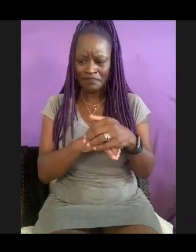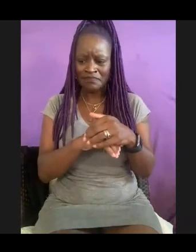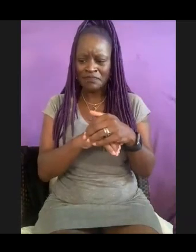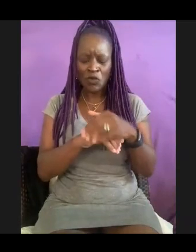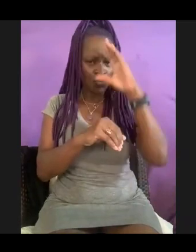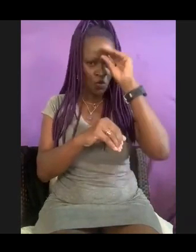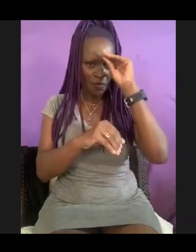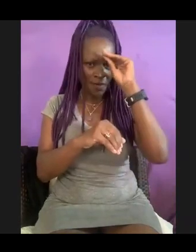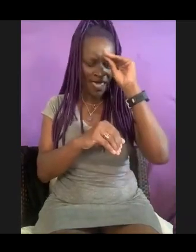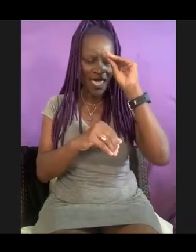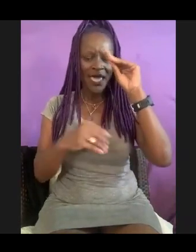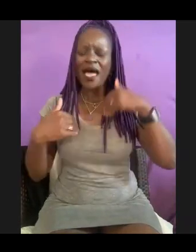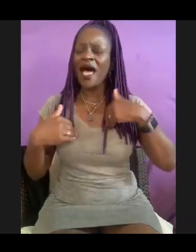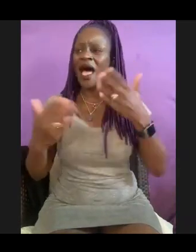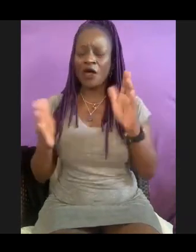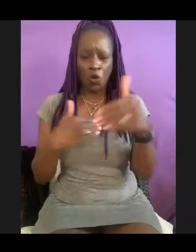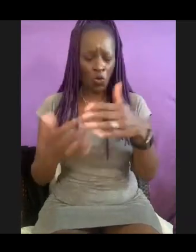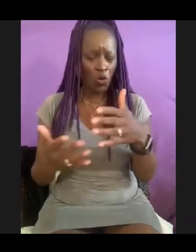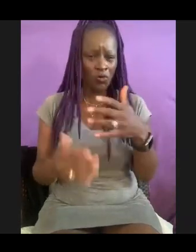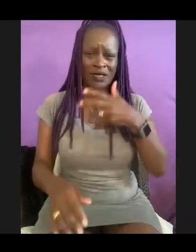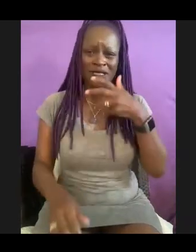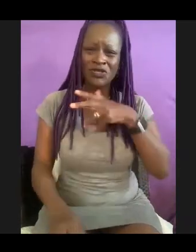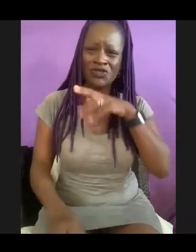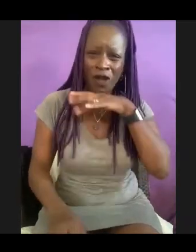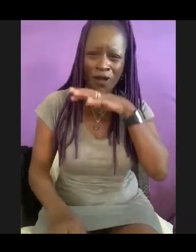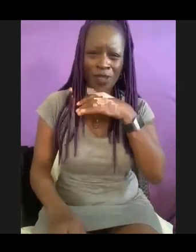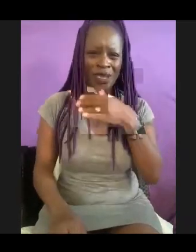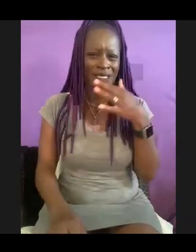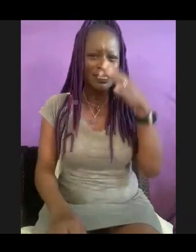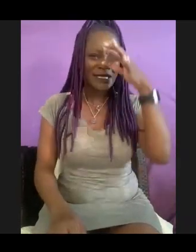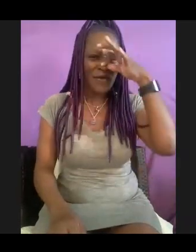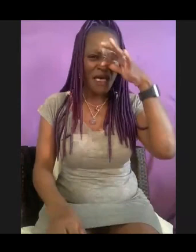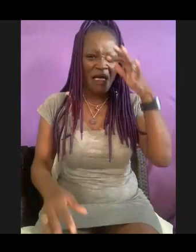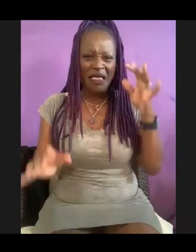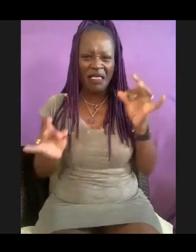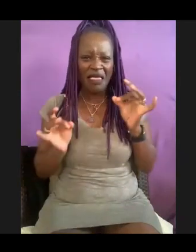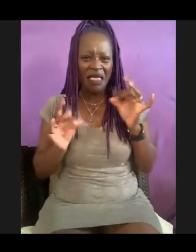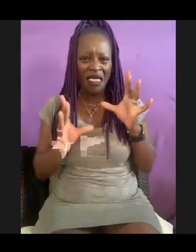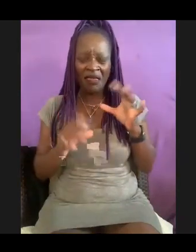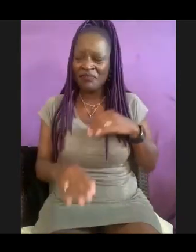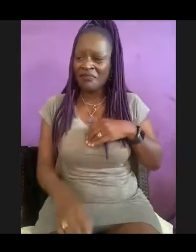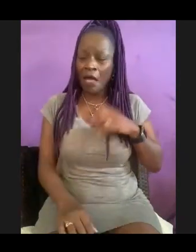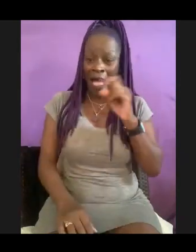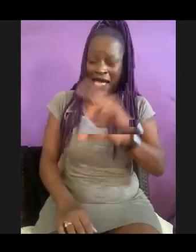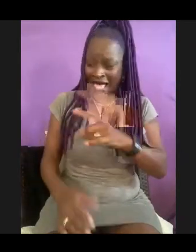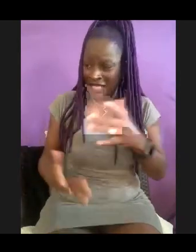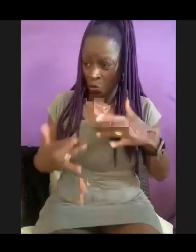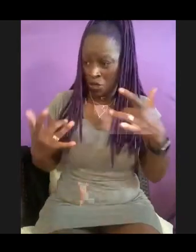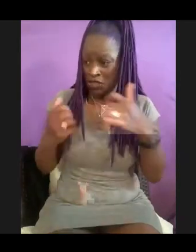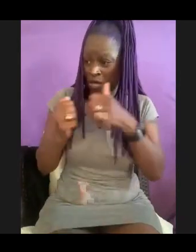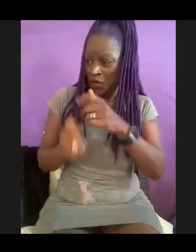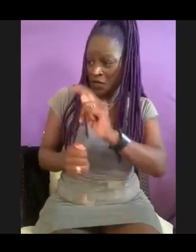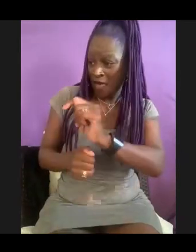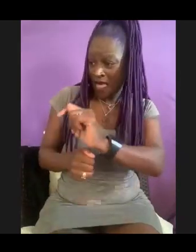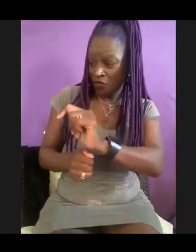dirty and smelled terribly. When I asked about the bathroom, he explained it was hard to get